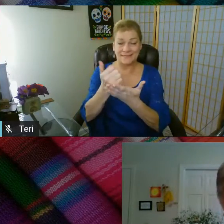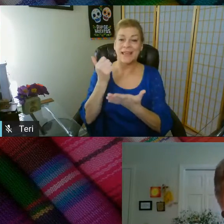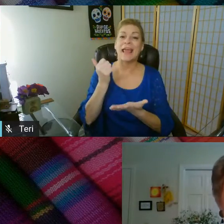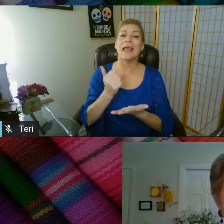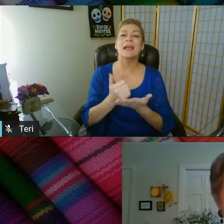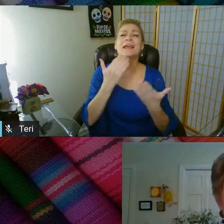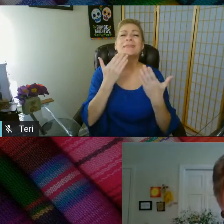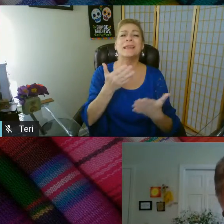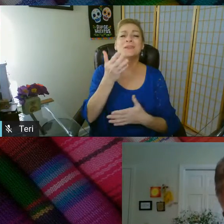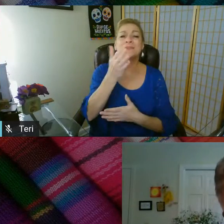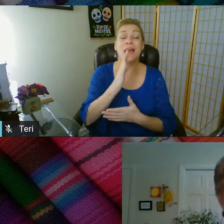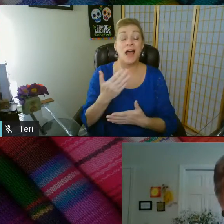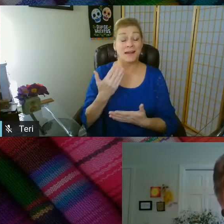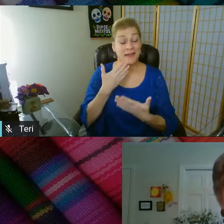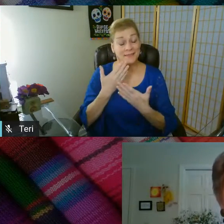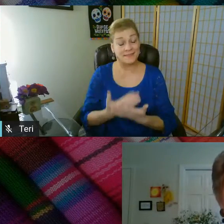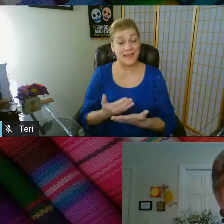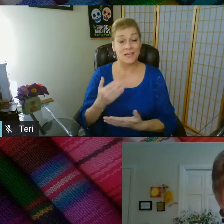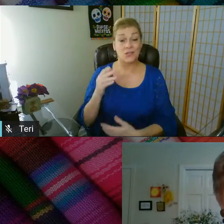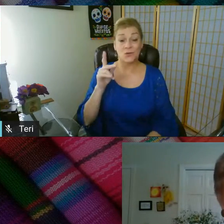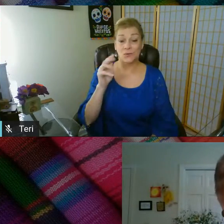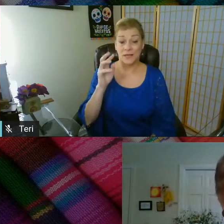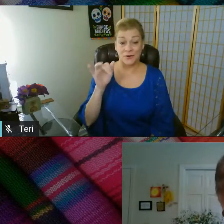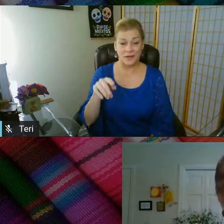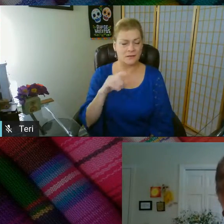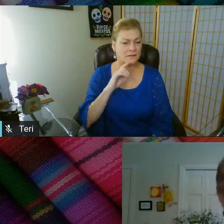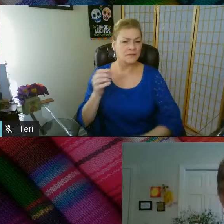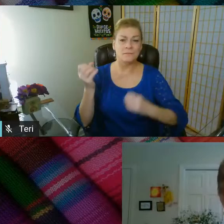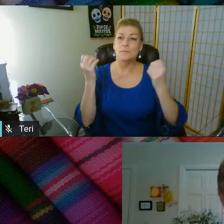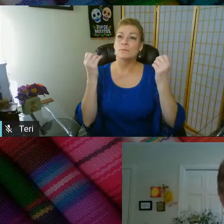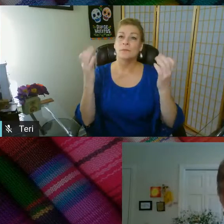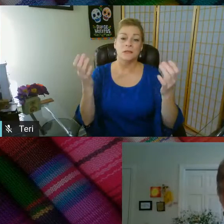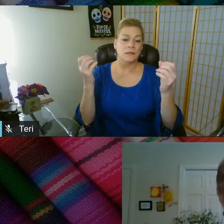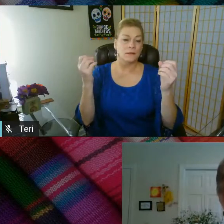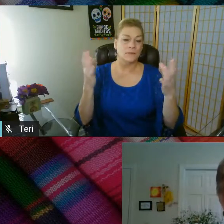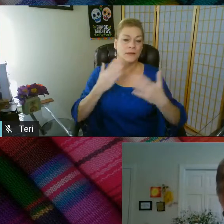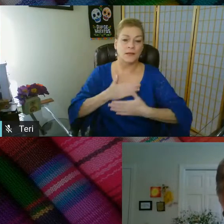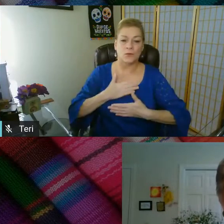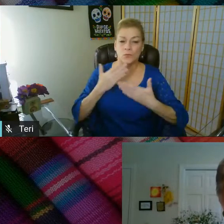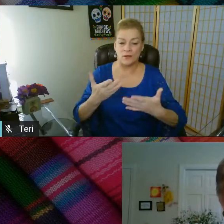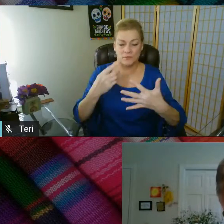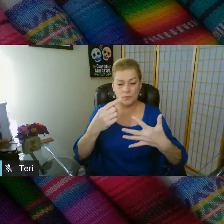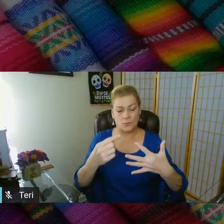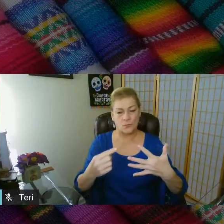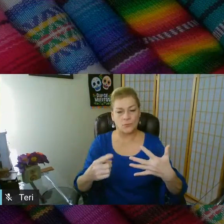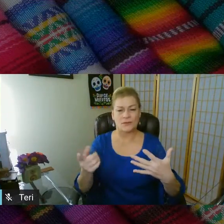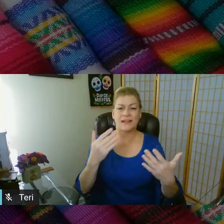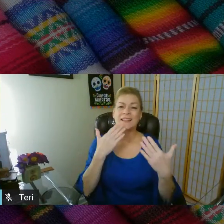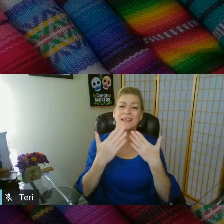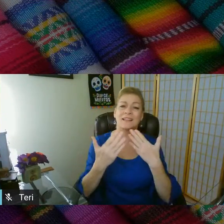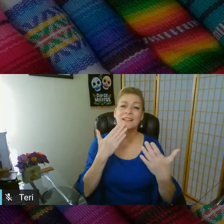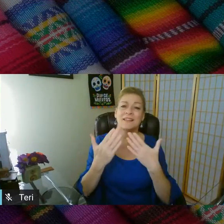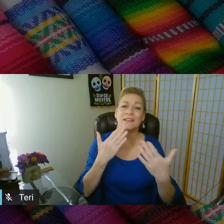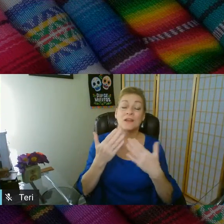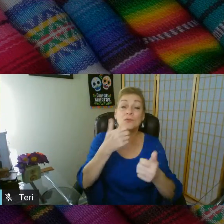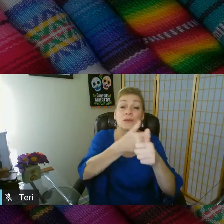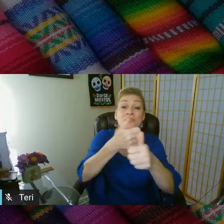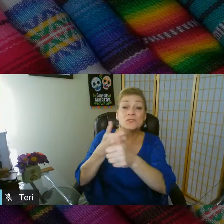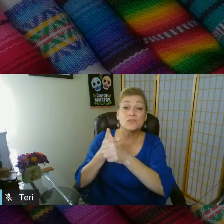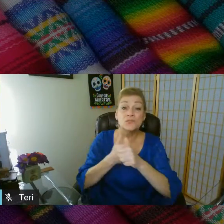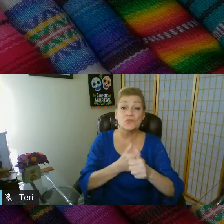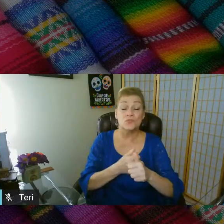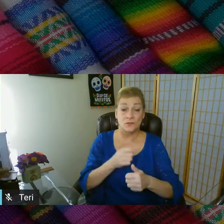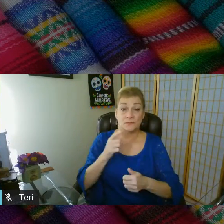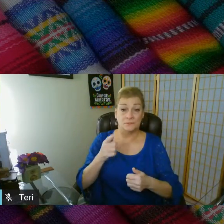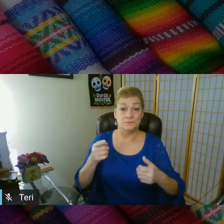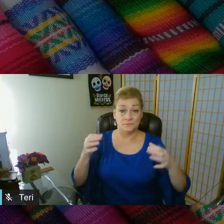Amen. Thank you, God, and thank you, Reverend Carrie. There's so much to be grateful for, and I just want to say thank you. Thank you to each of